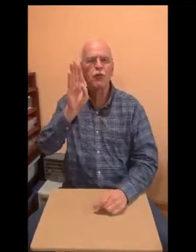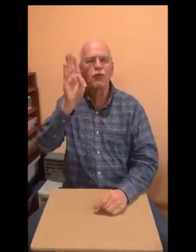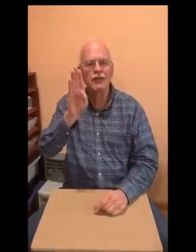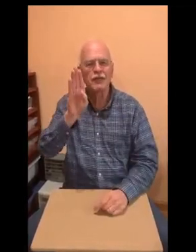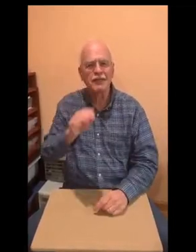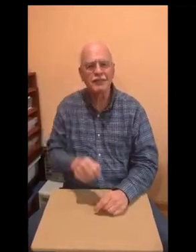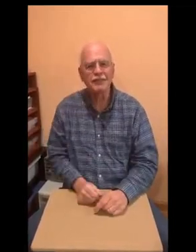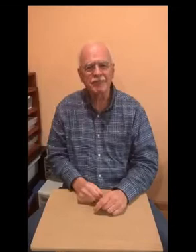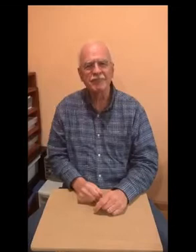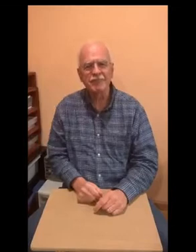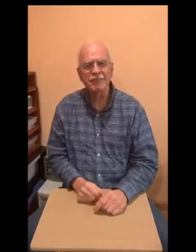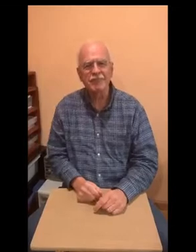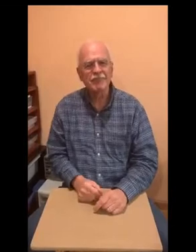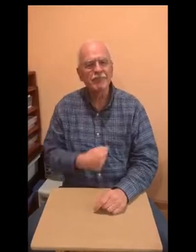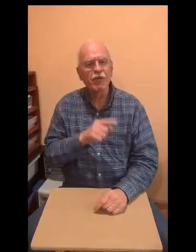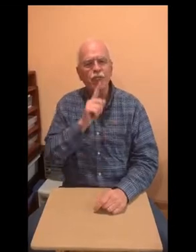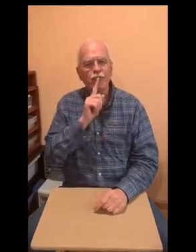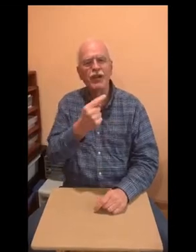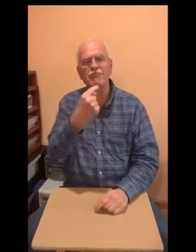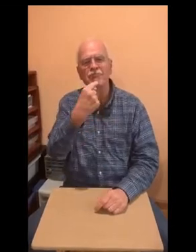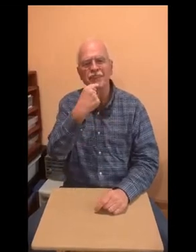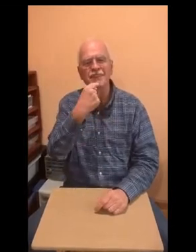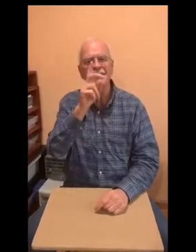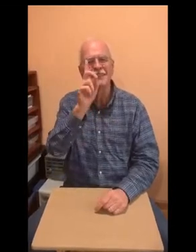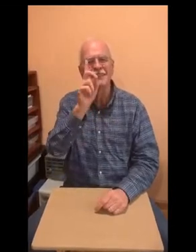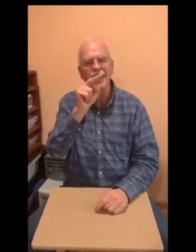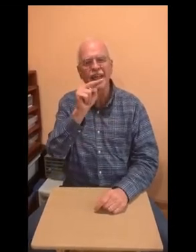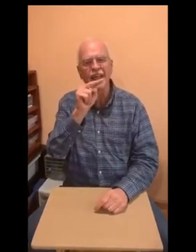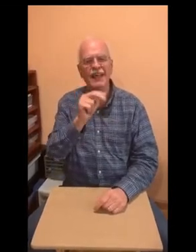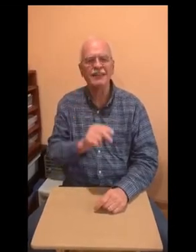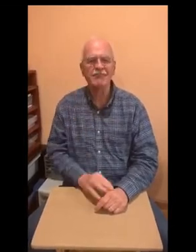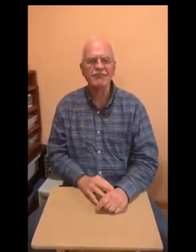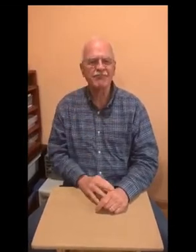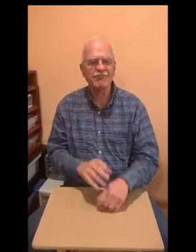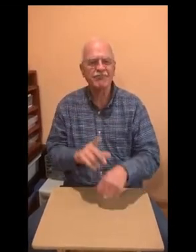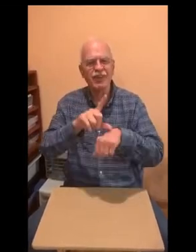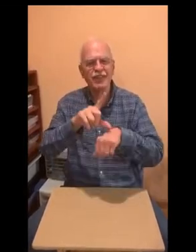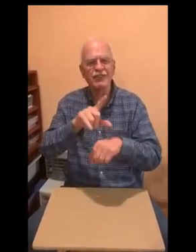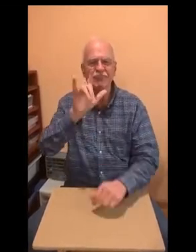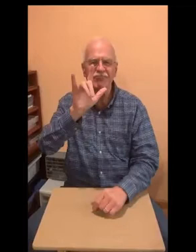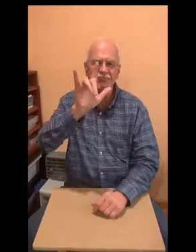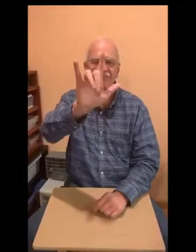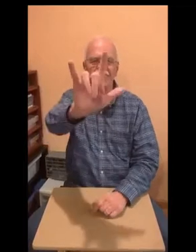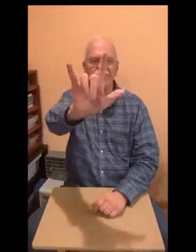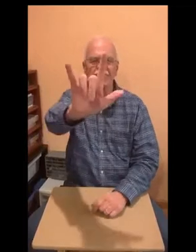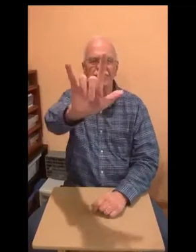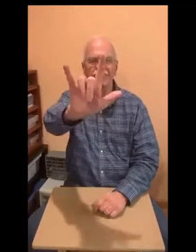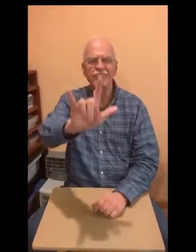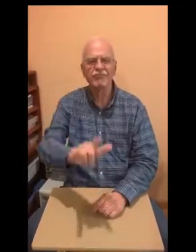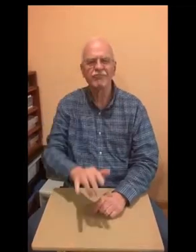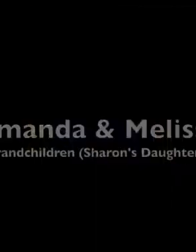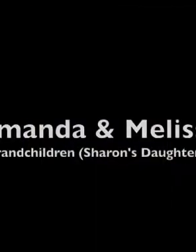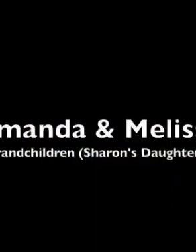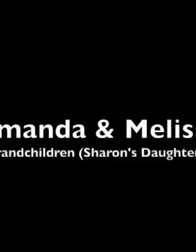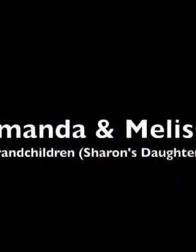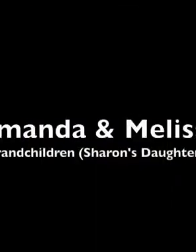enjoyed the stories and really missed Berkeley. I miss Dan. Dan,